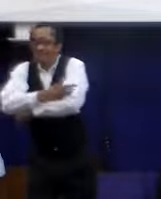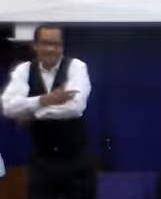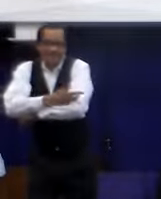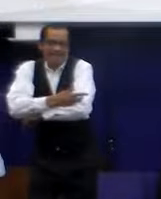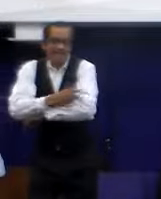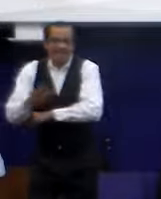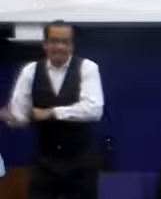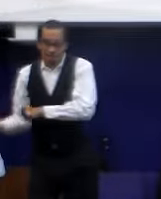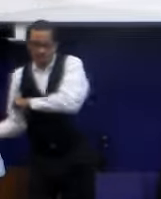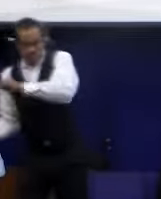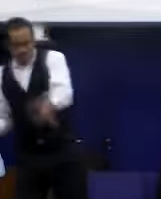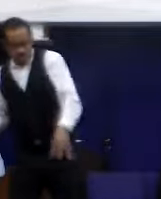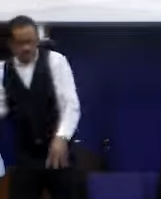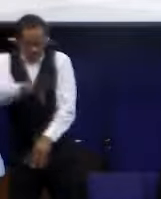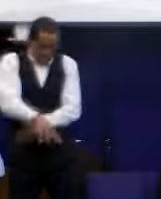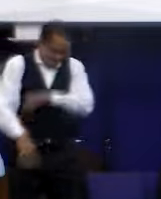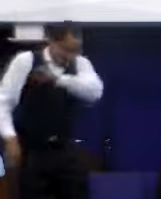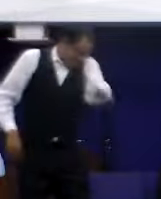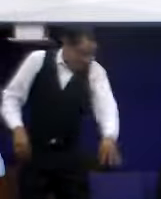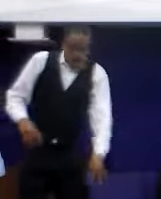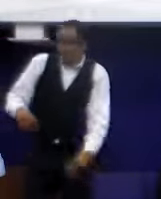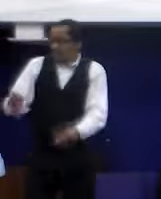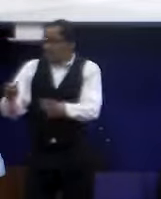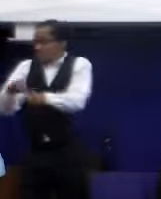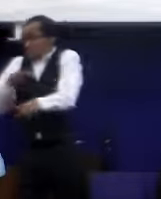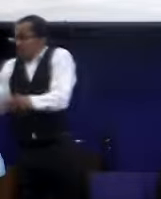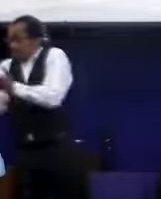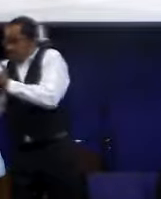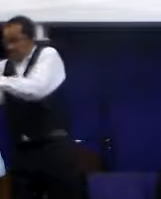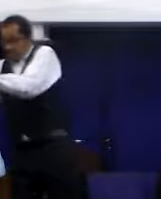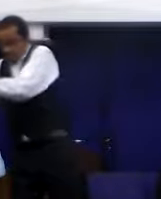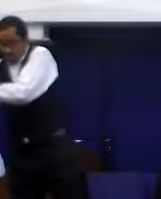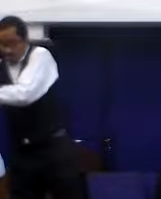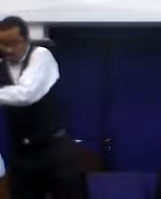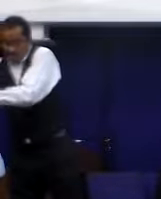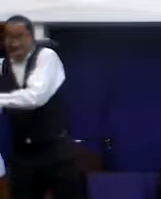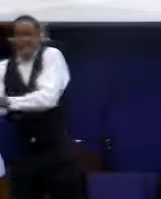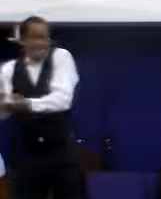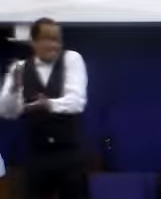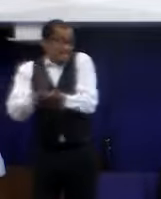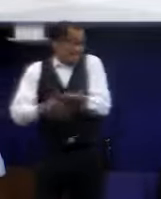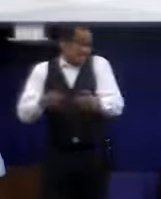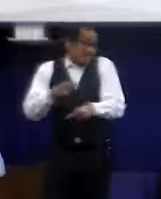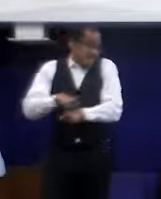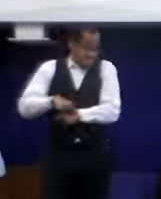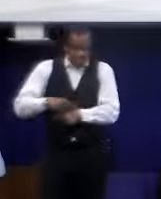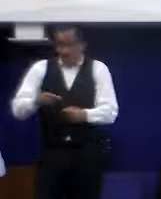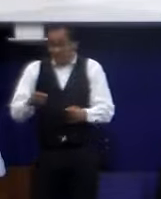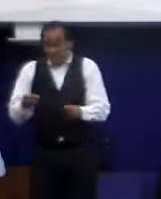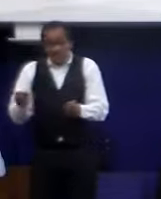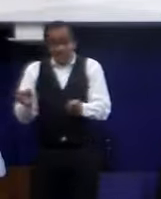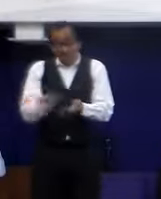cargo overboard. Sometimes you got to throw some things overboard, y'all. Keep waiting and holding us down. To keep us in the